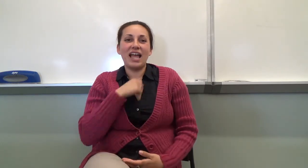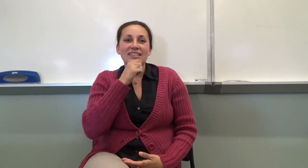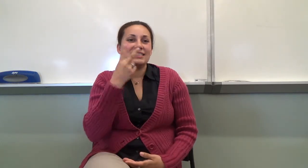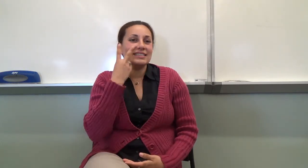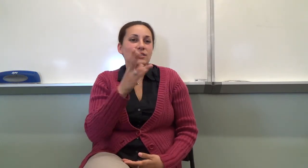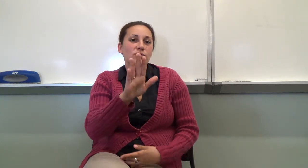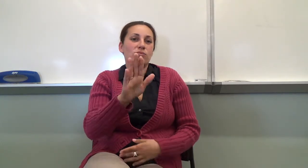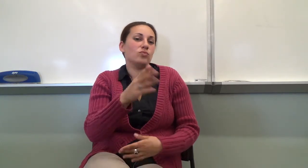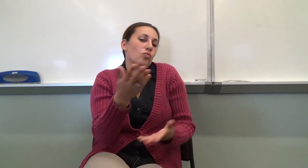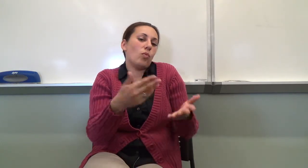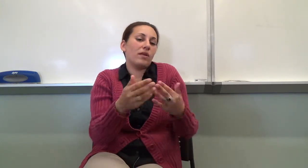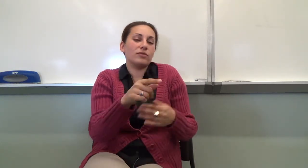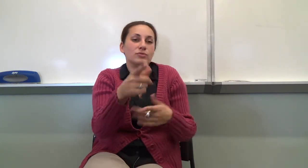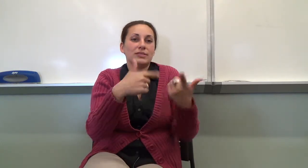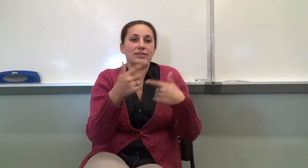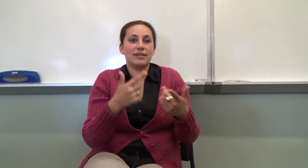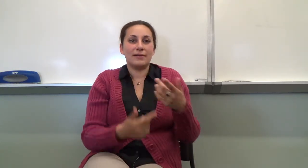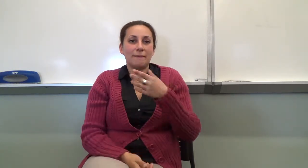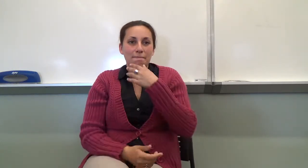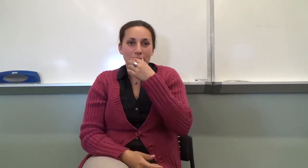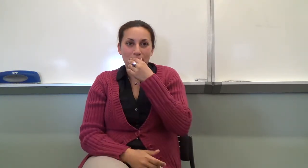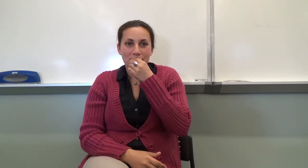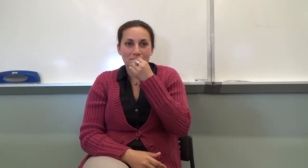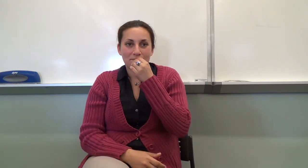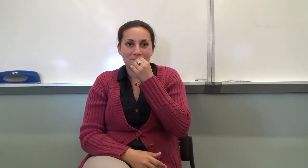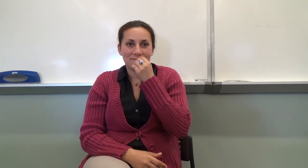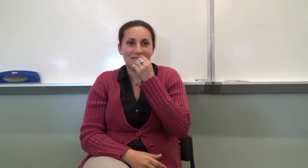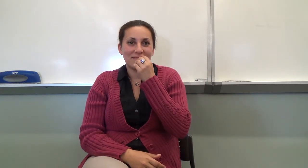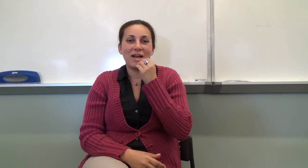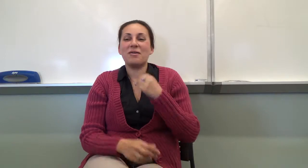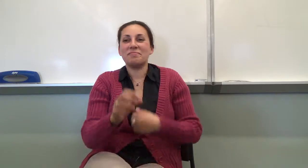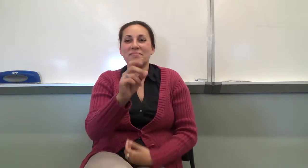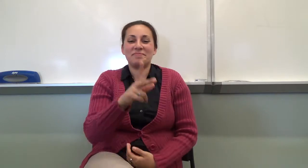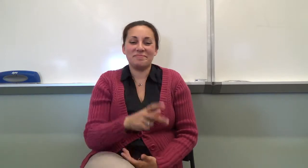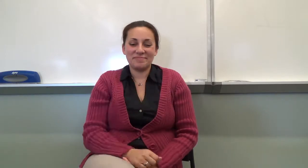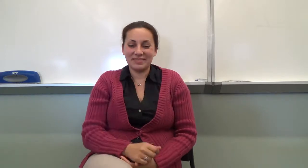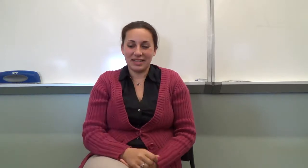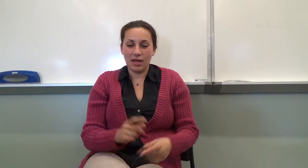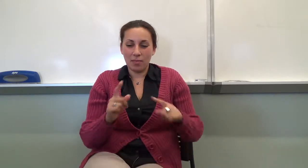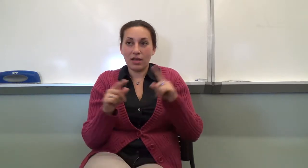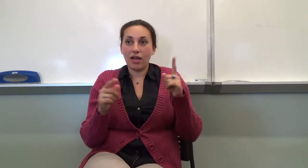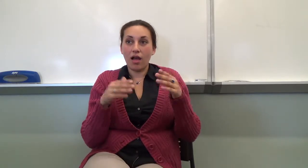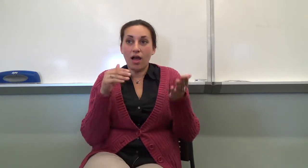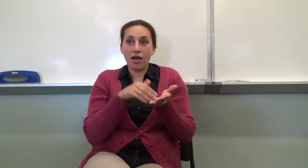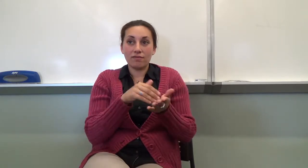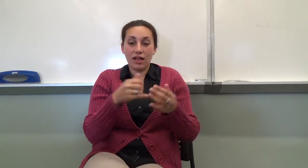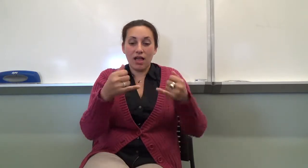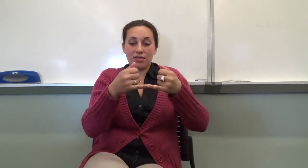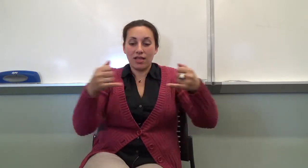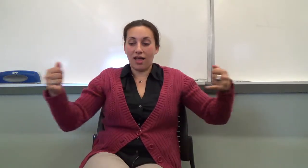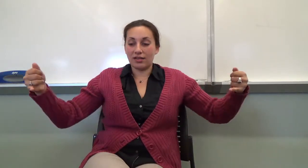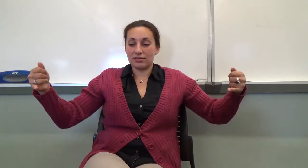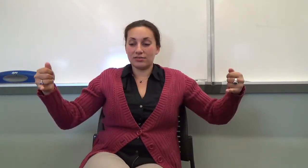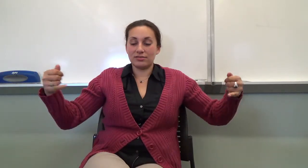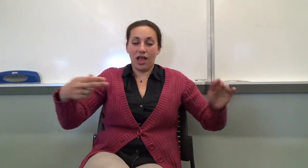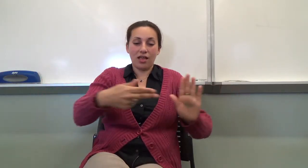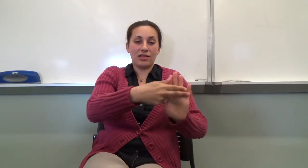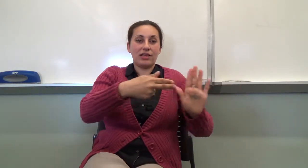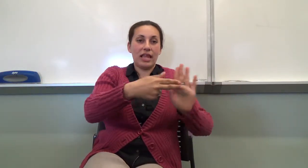precisely made these parallel. They look like they're not quite parallel. Very often lines are labeled with a letter, a single letter, instead of